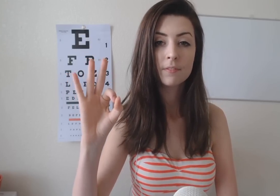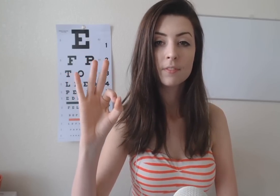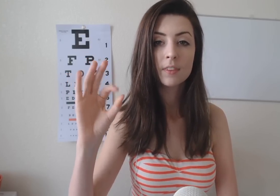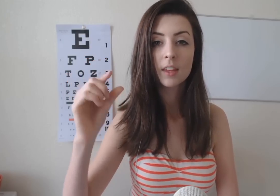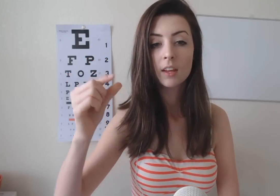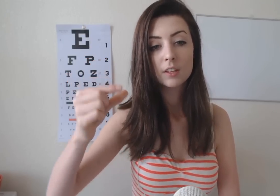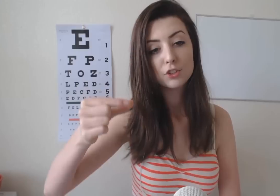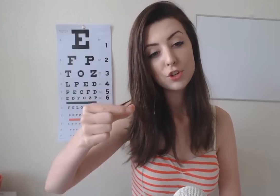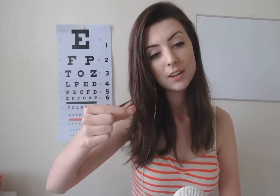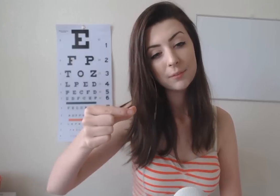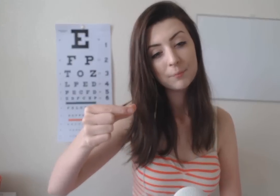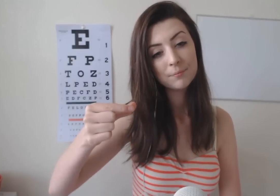G,